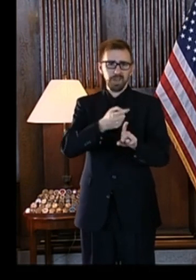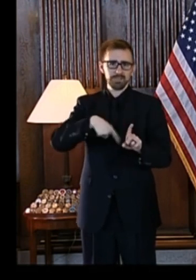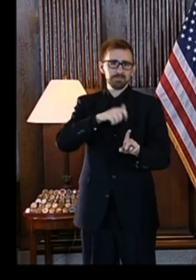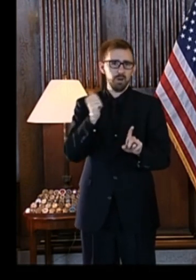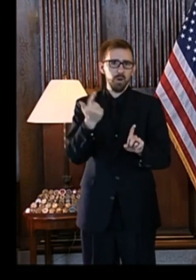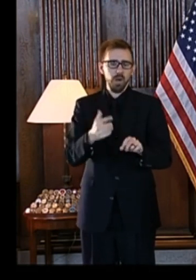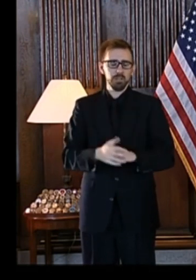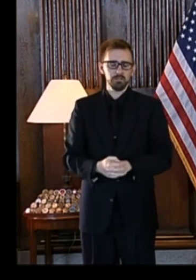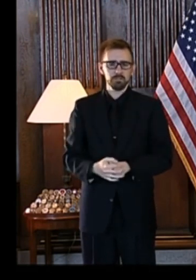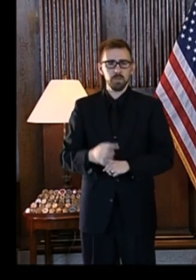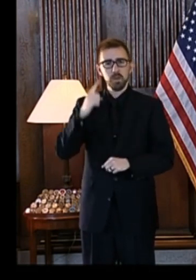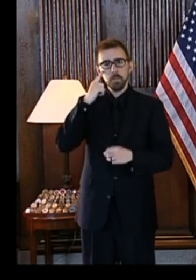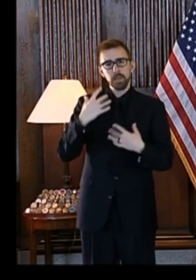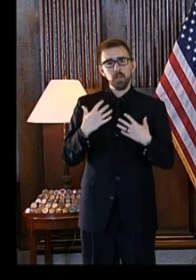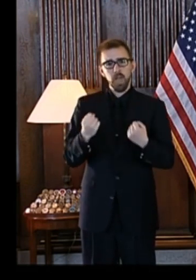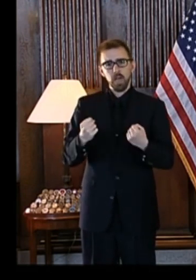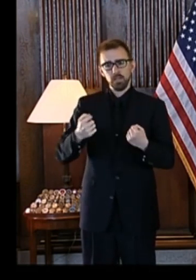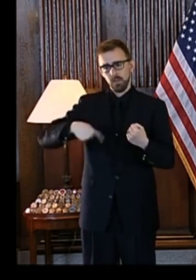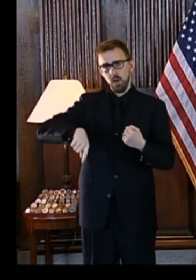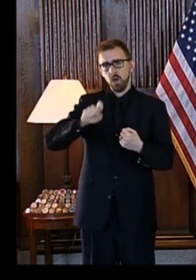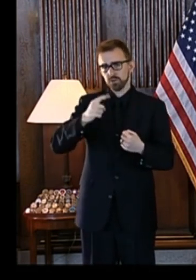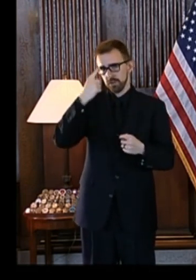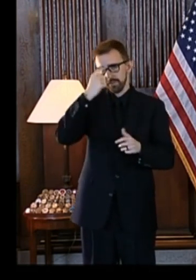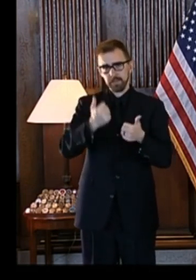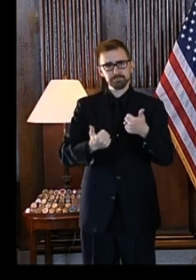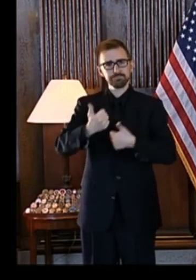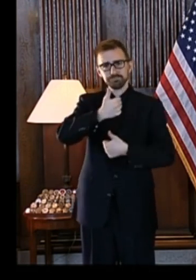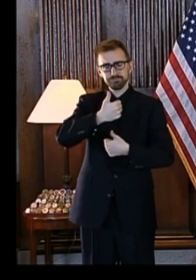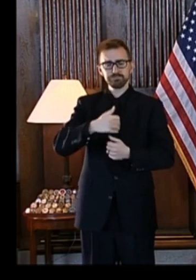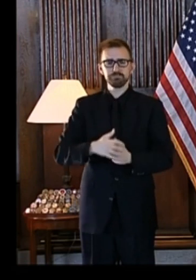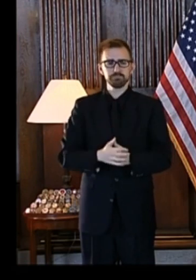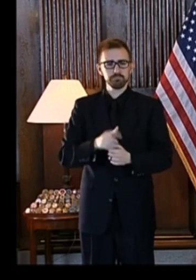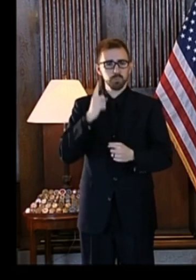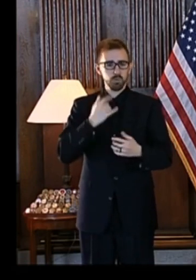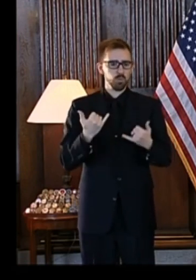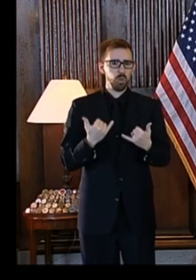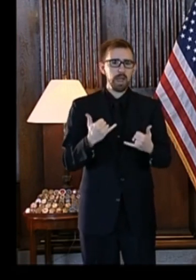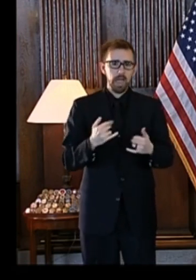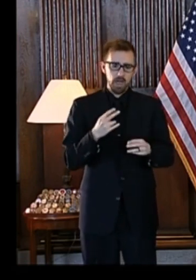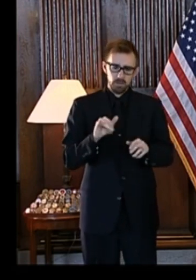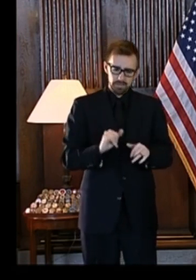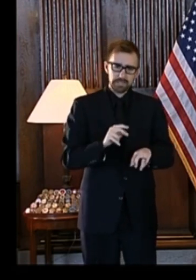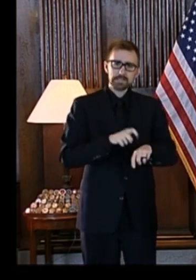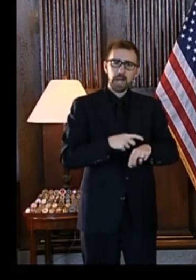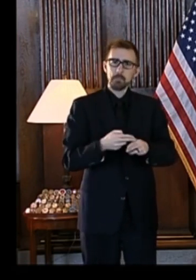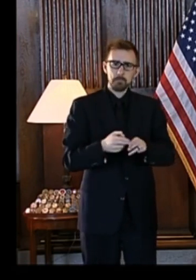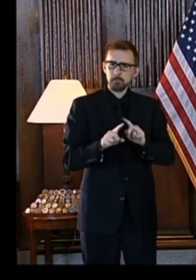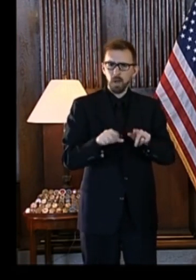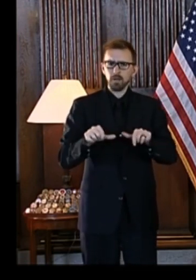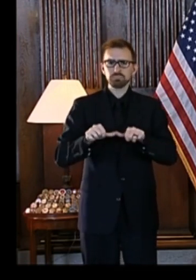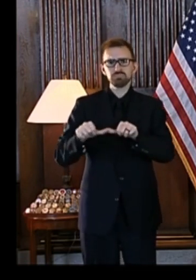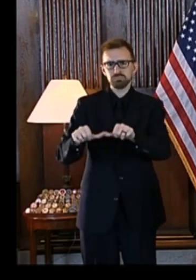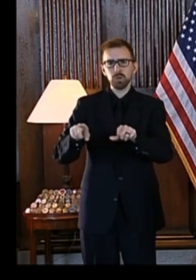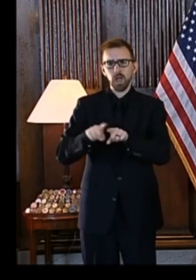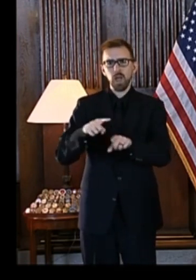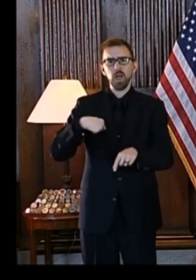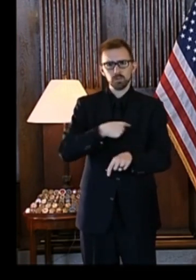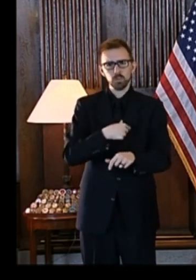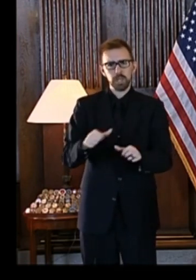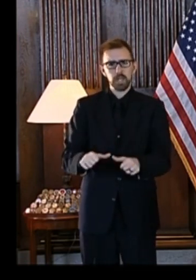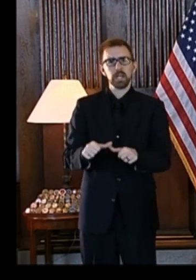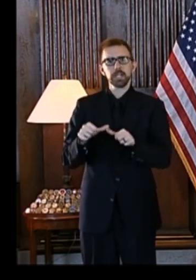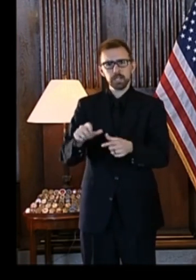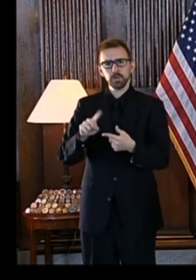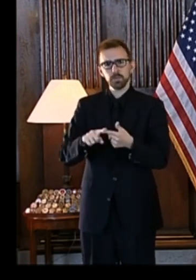Mental health is something everyone should focus on, not just right now, but going forward as Missourians continue